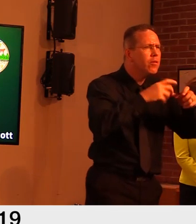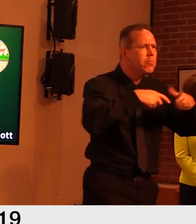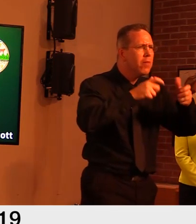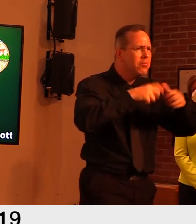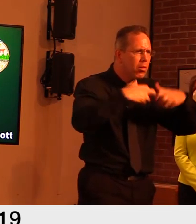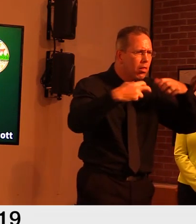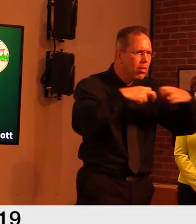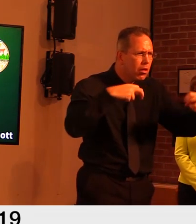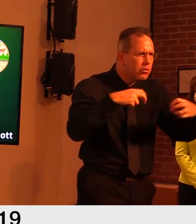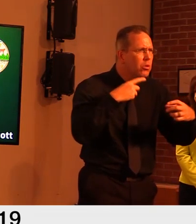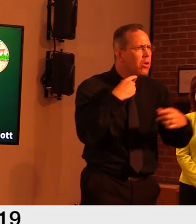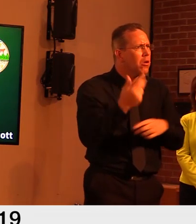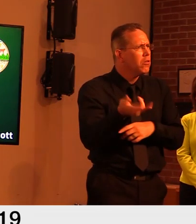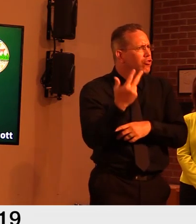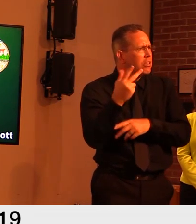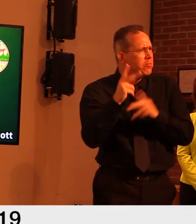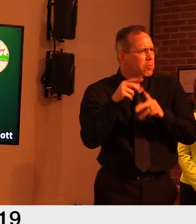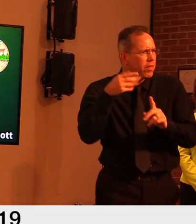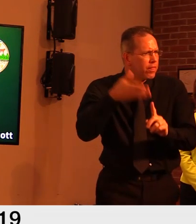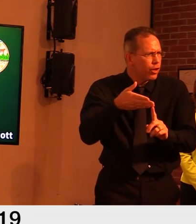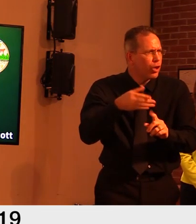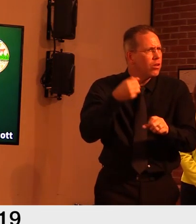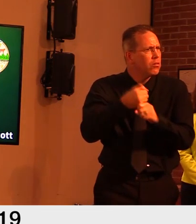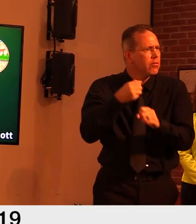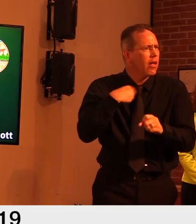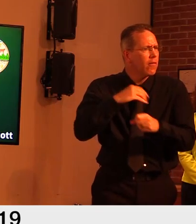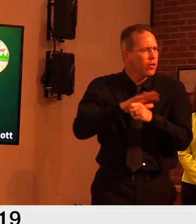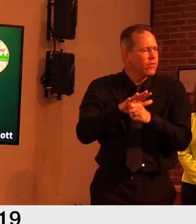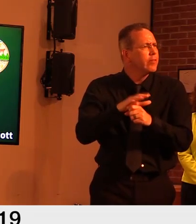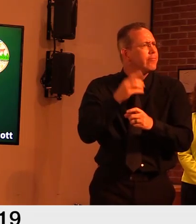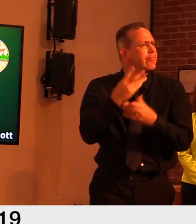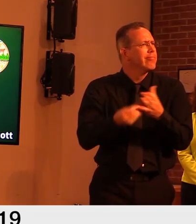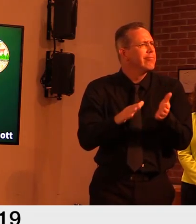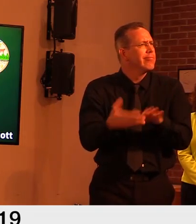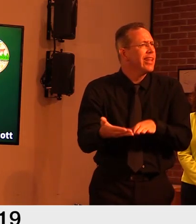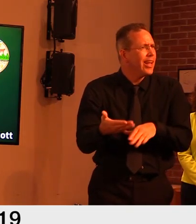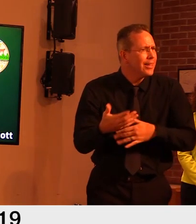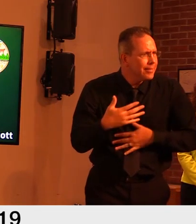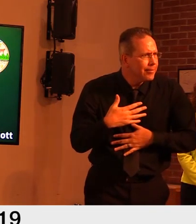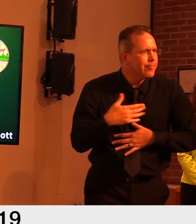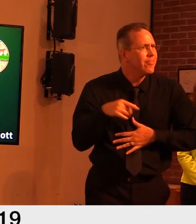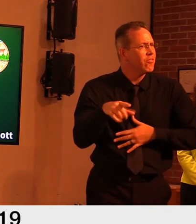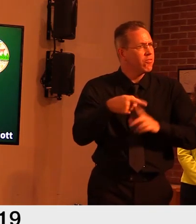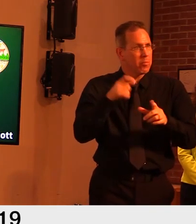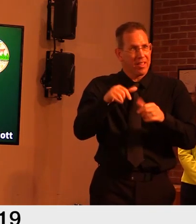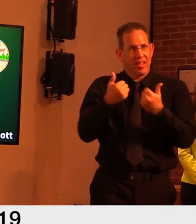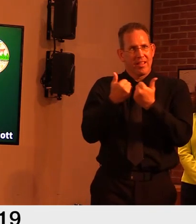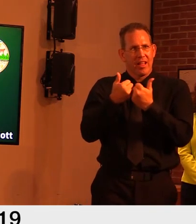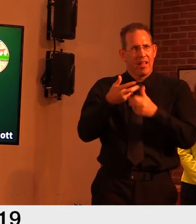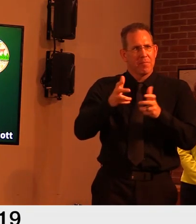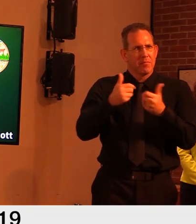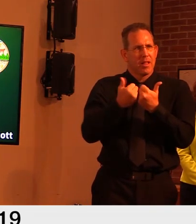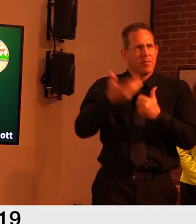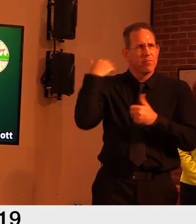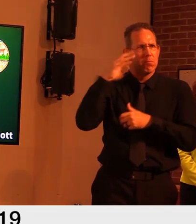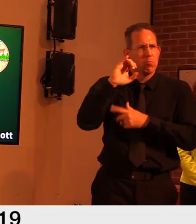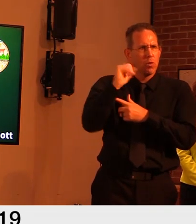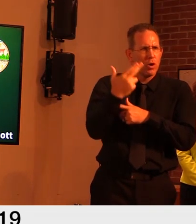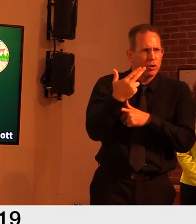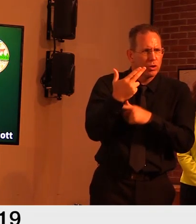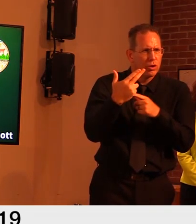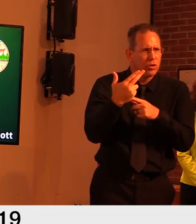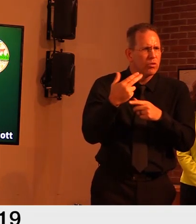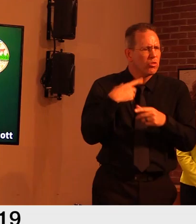game that they determined through a survey they did was a major spreading event. One of the parts